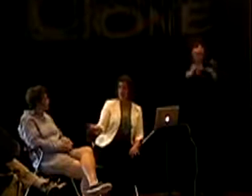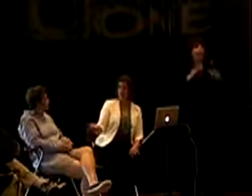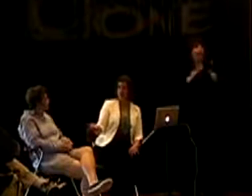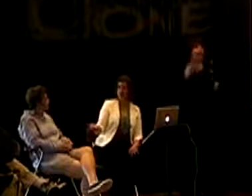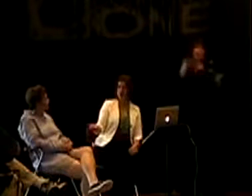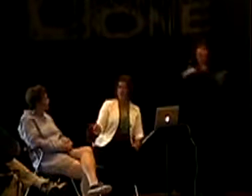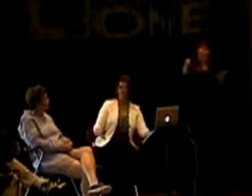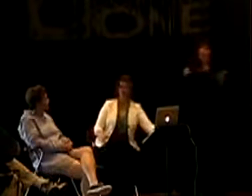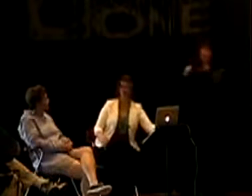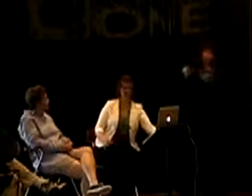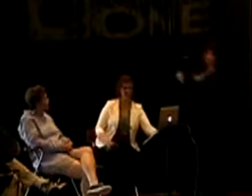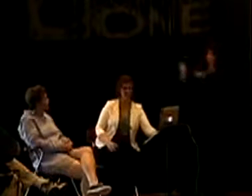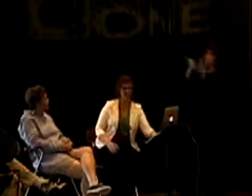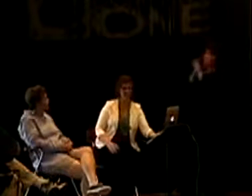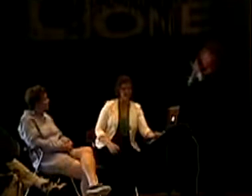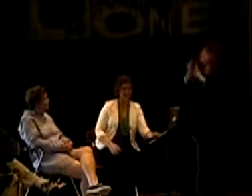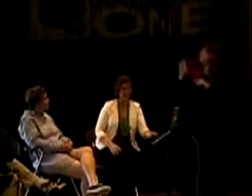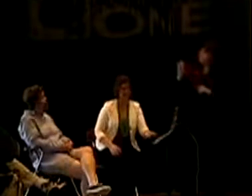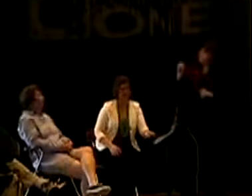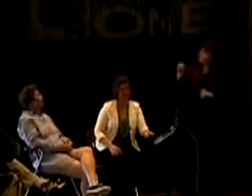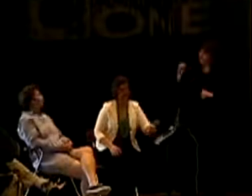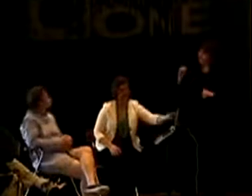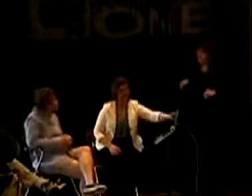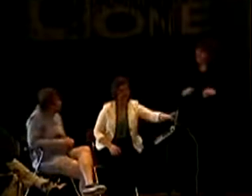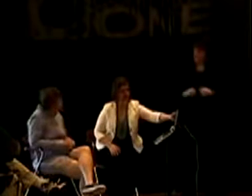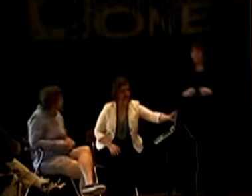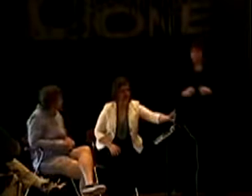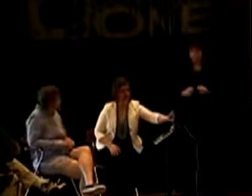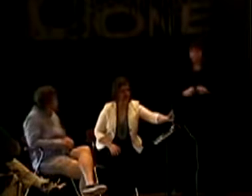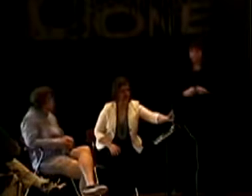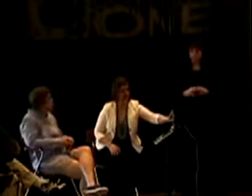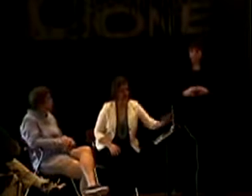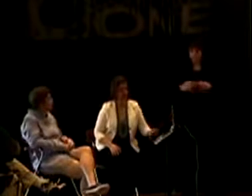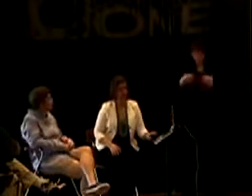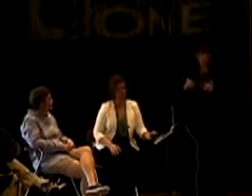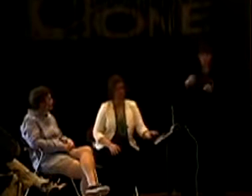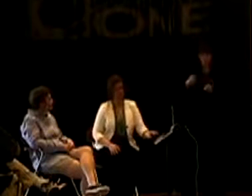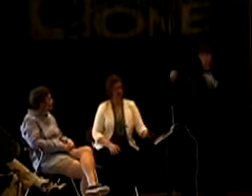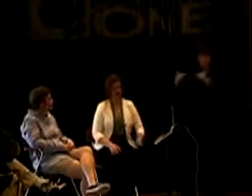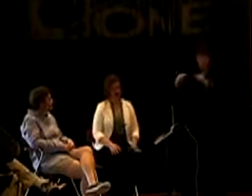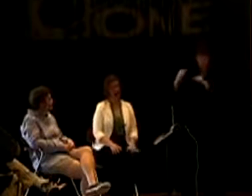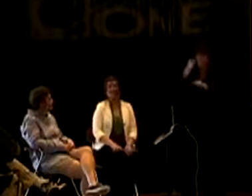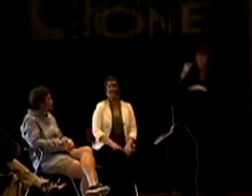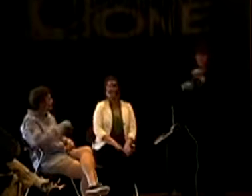Bonnie for a second. I'm just going to turn this here so that we can see each other.